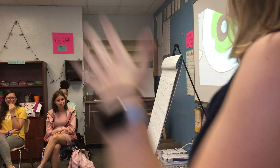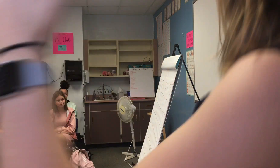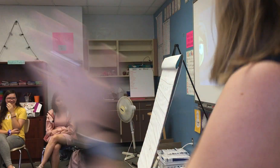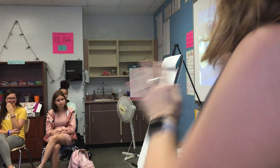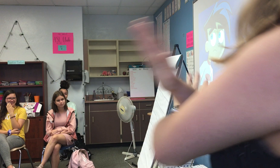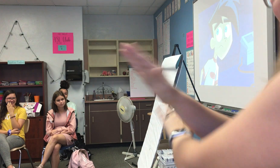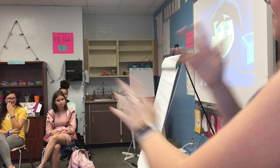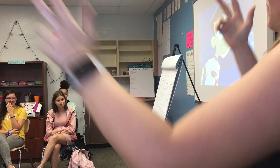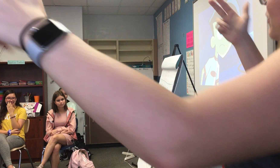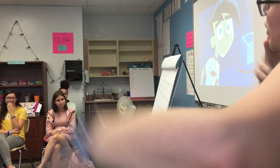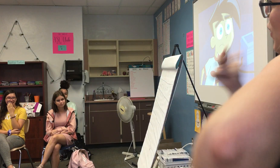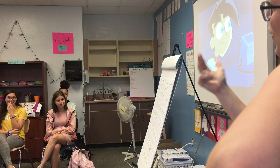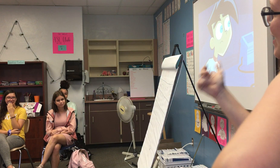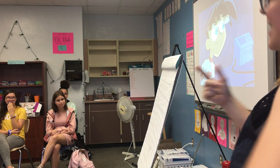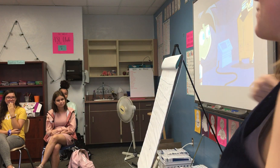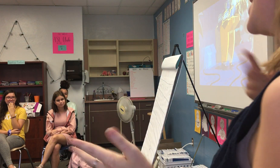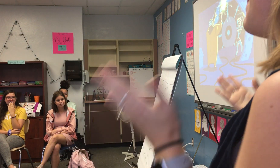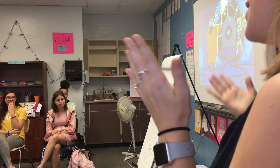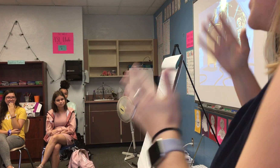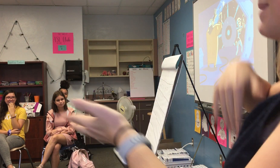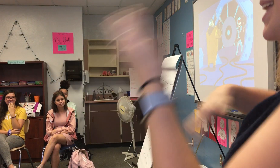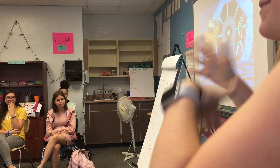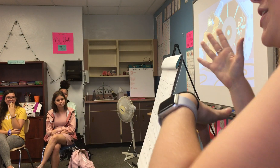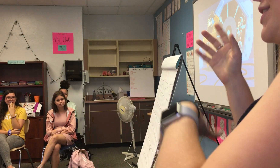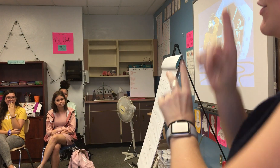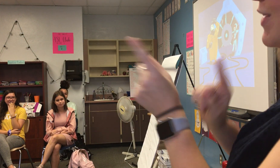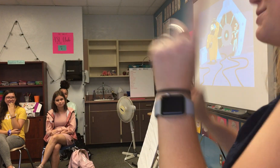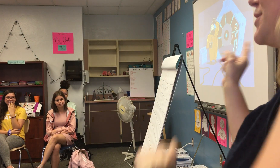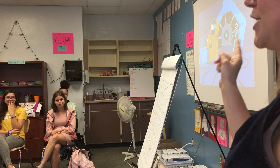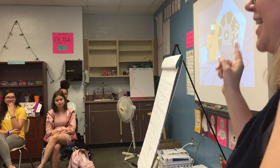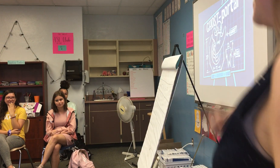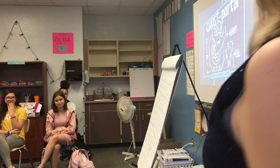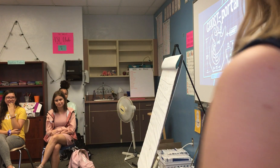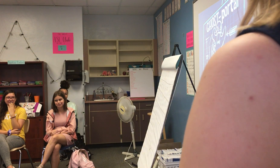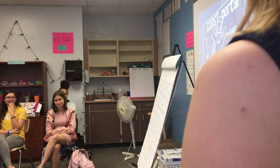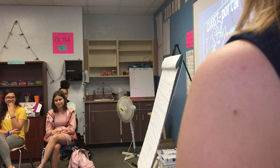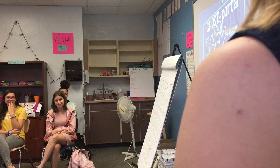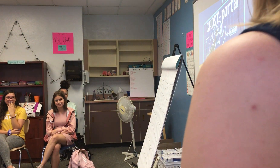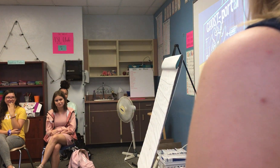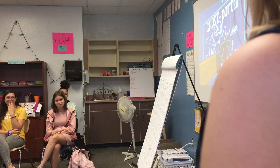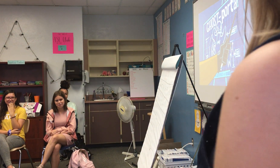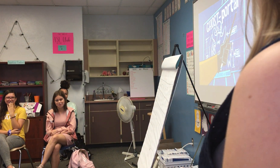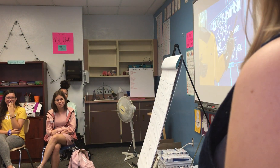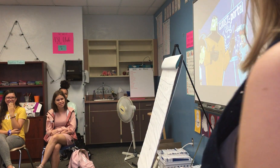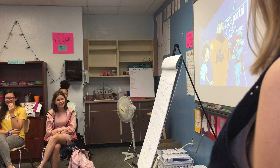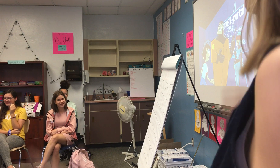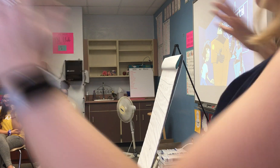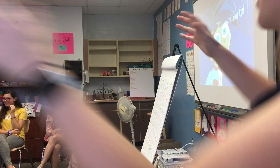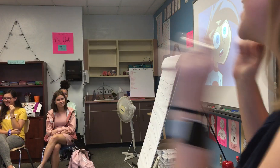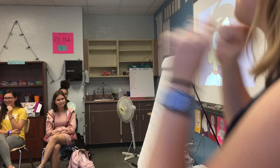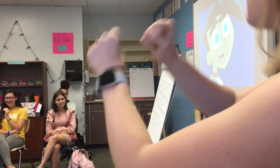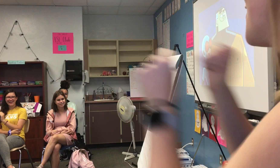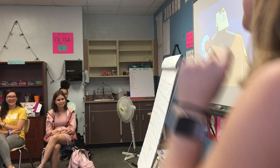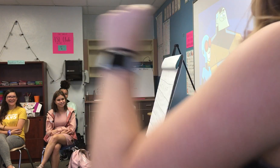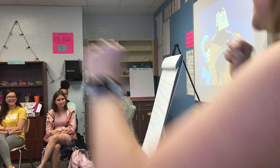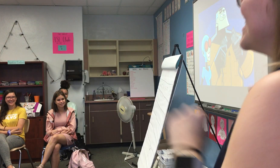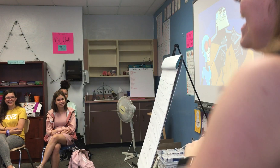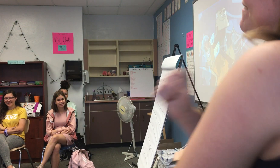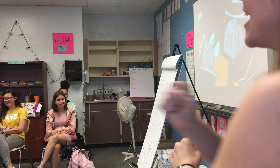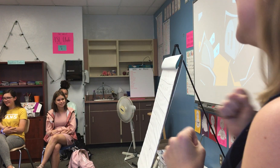Young Danny Fenton, he was just 14 when his parents built a very strange machine designed to create a world unseen. When